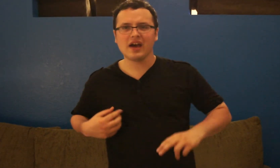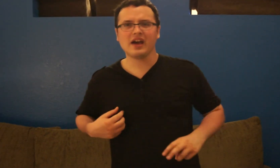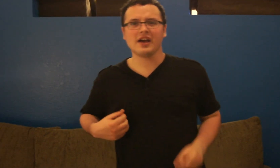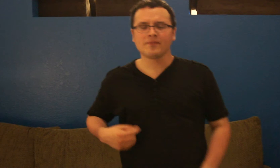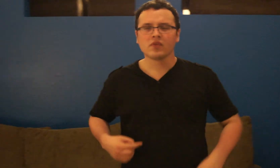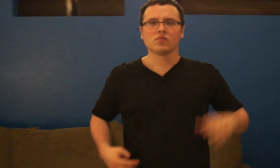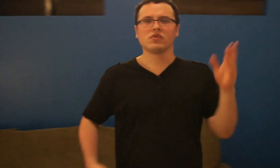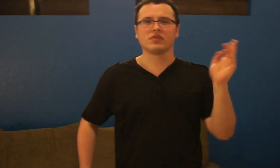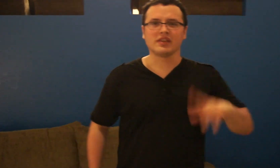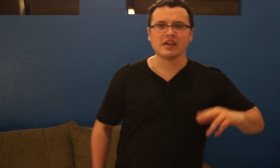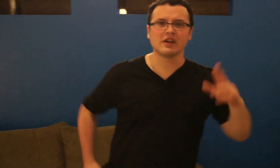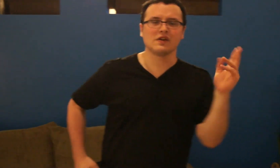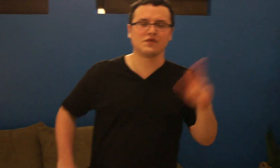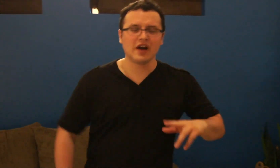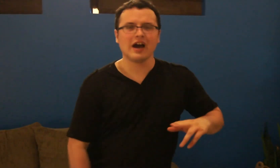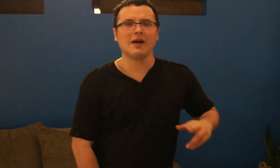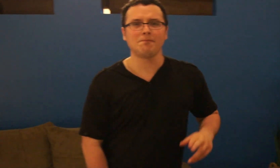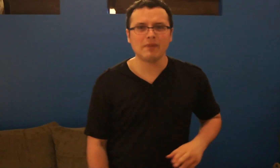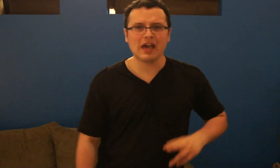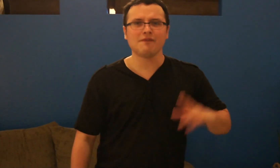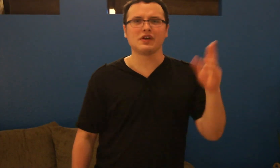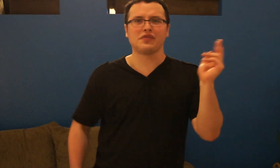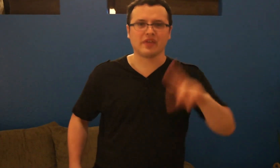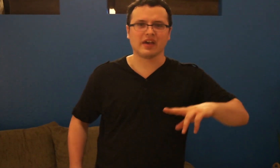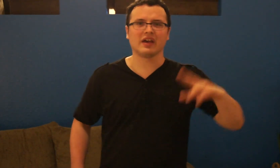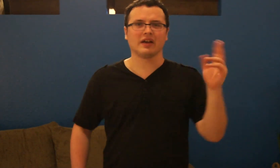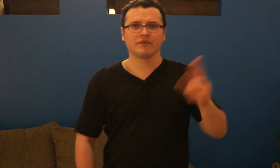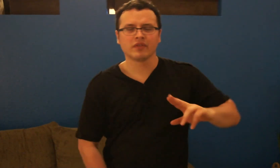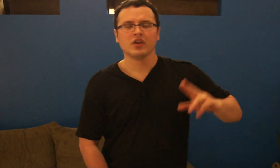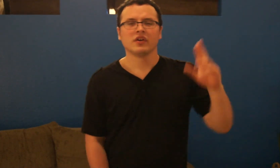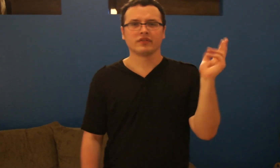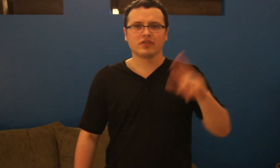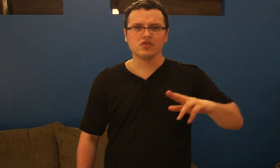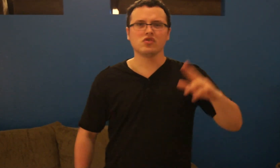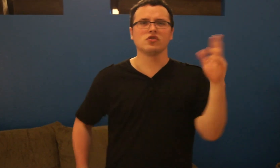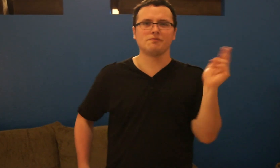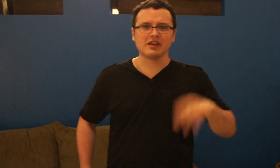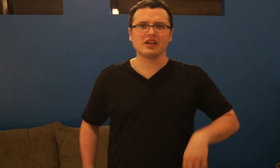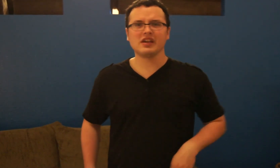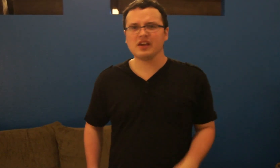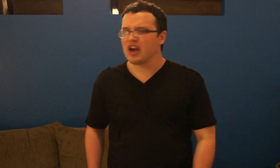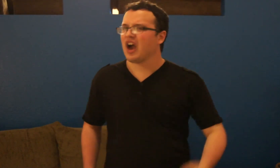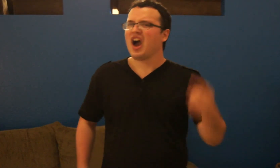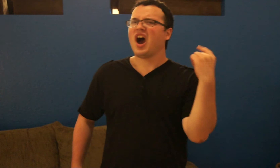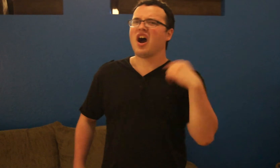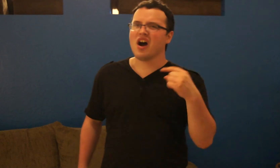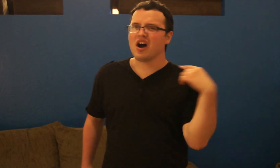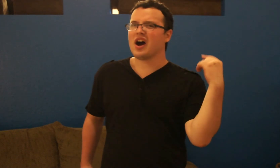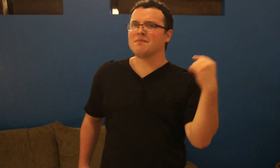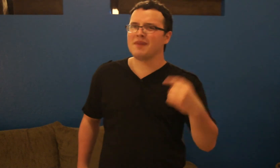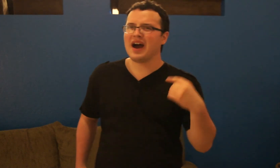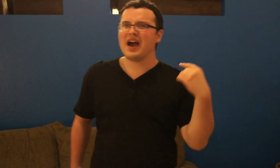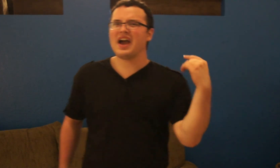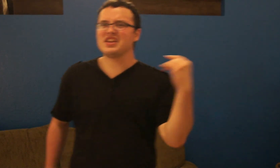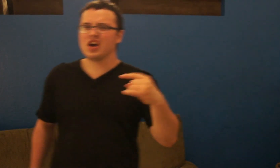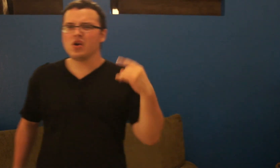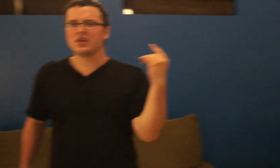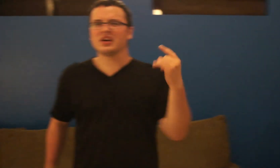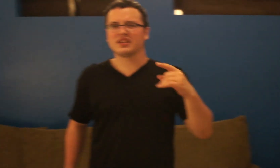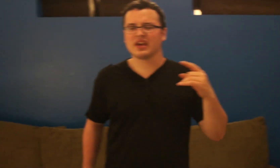I will give up everything to be on my own